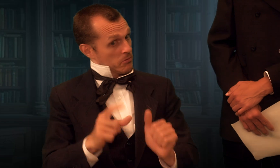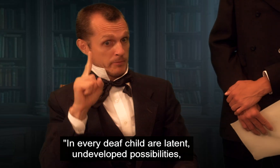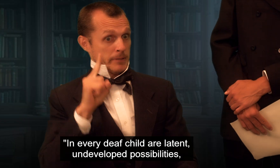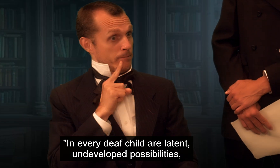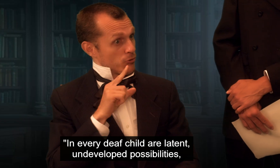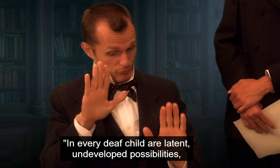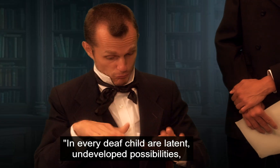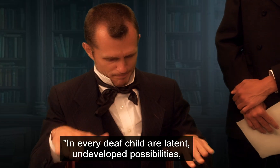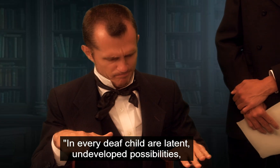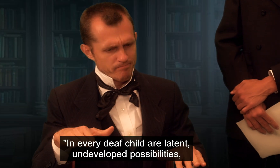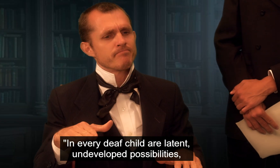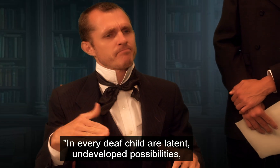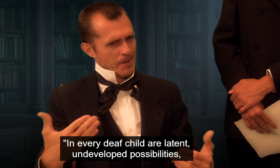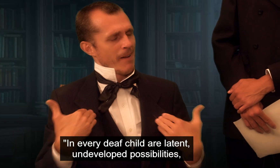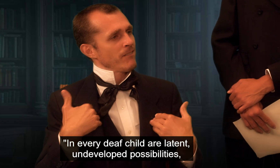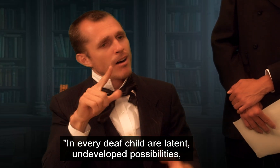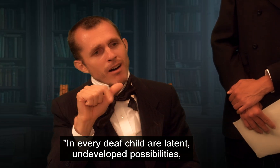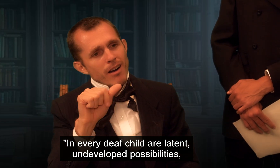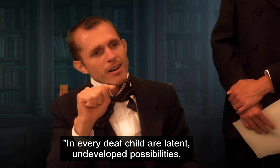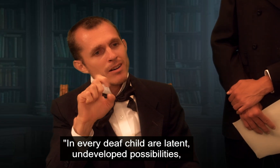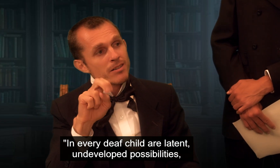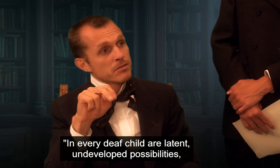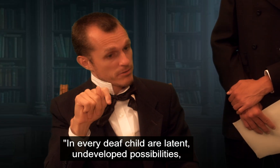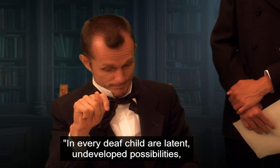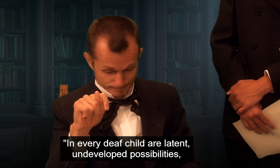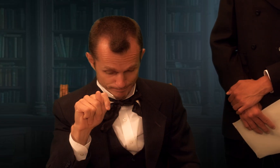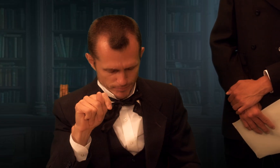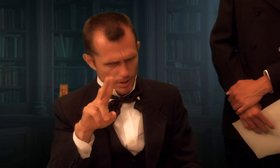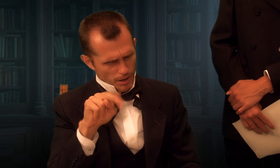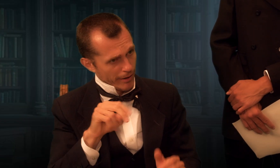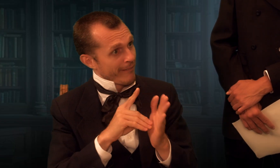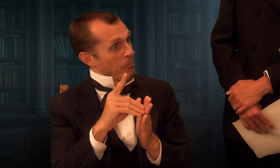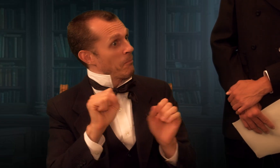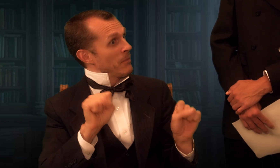in every deaf child are latent, undeveloped possibilities,